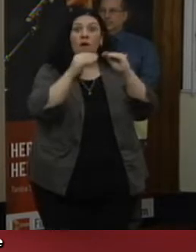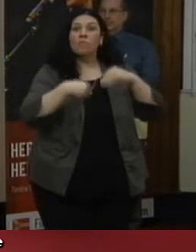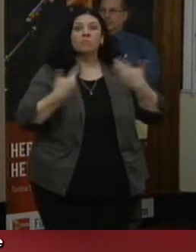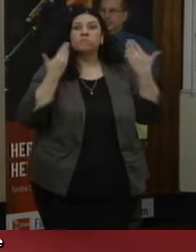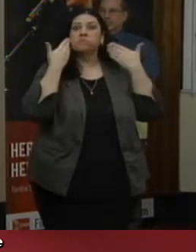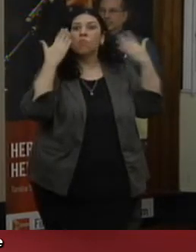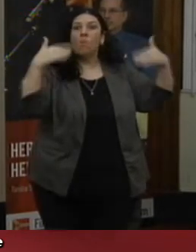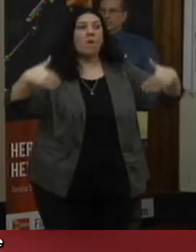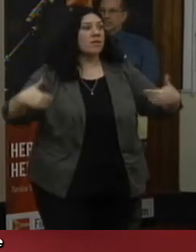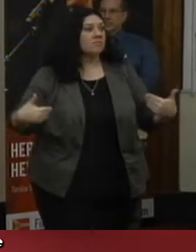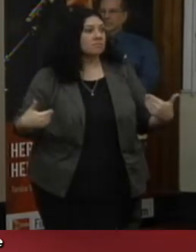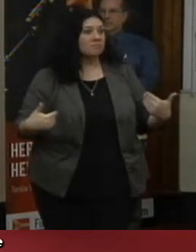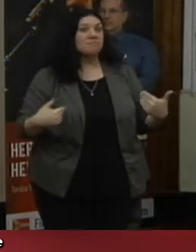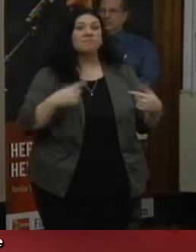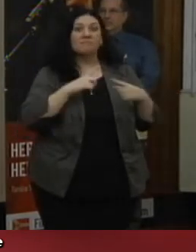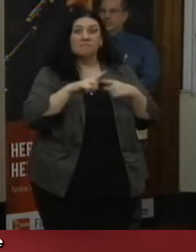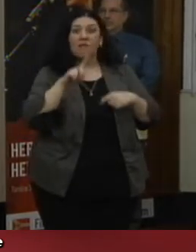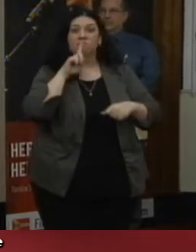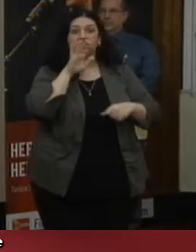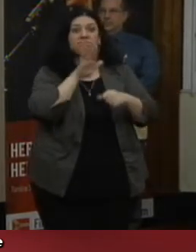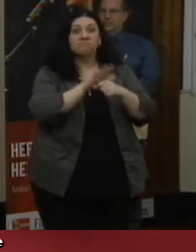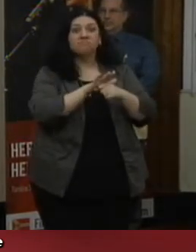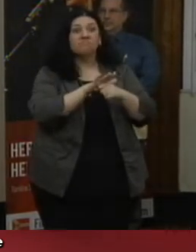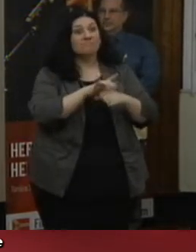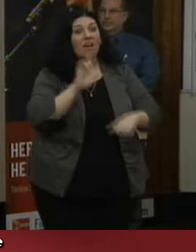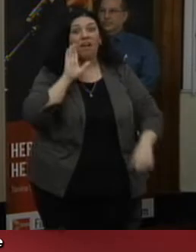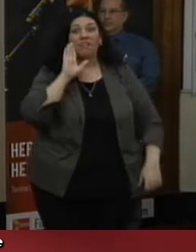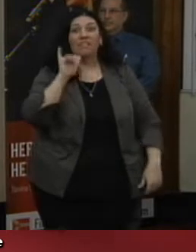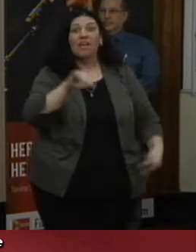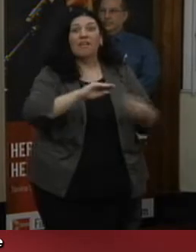but assuredly it is more.